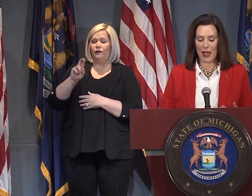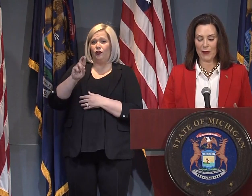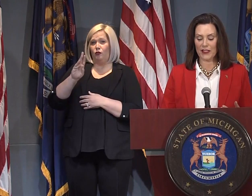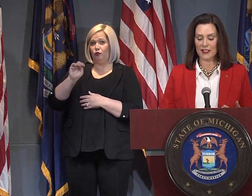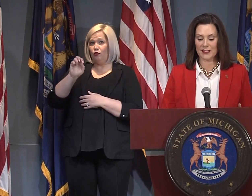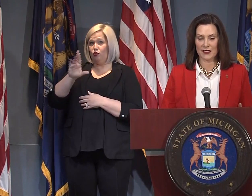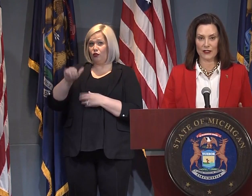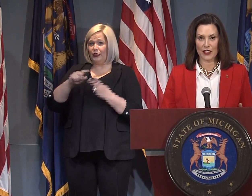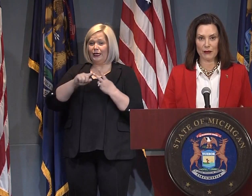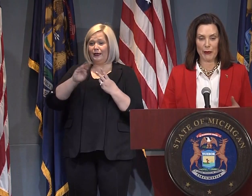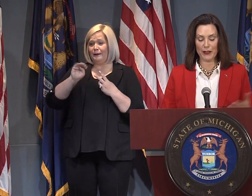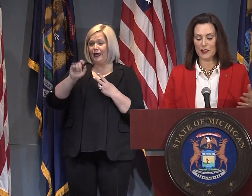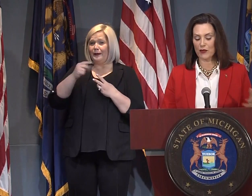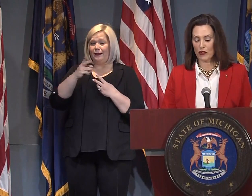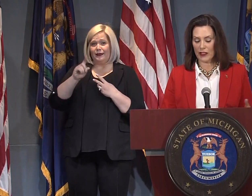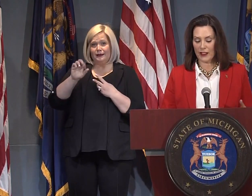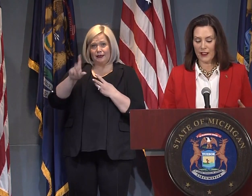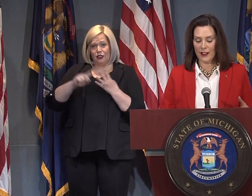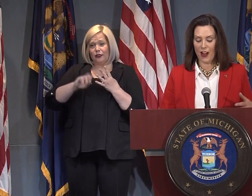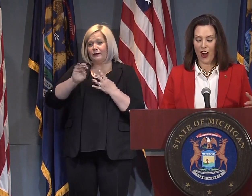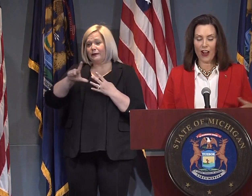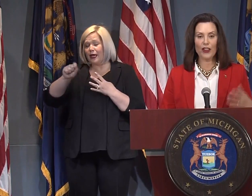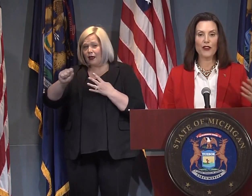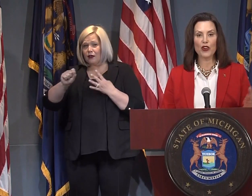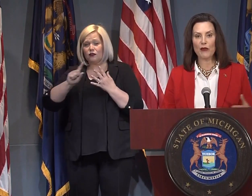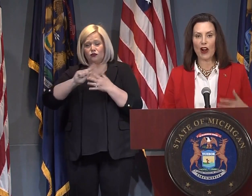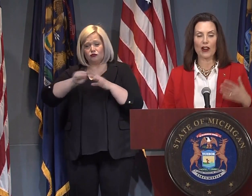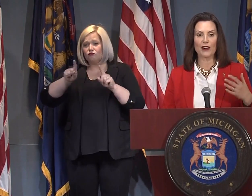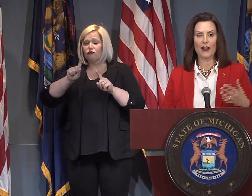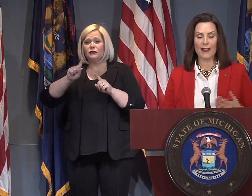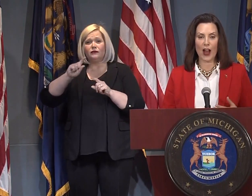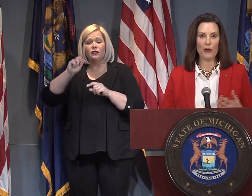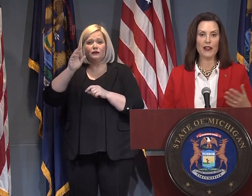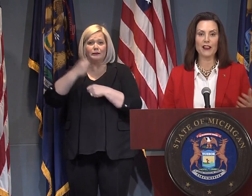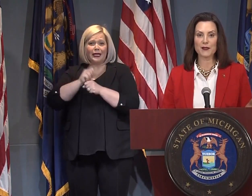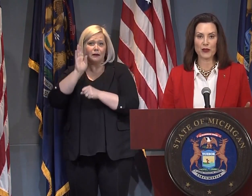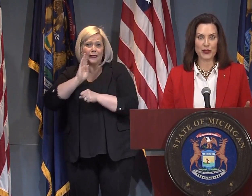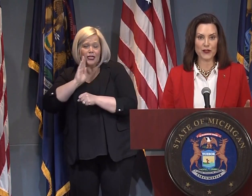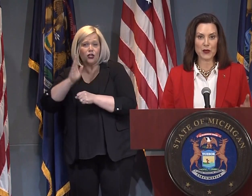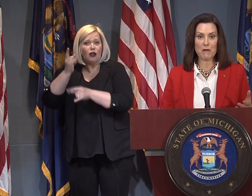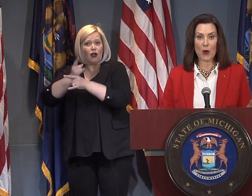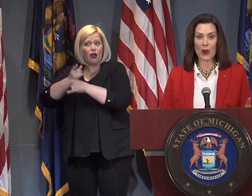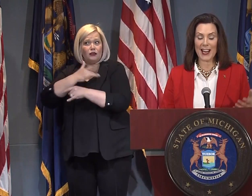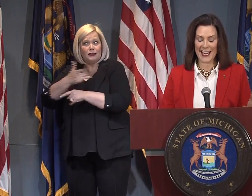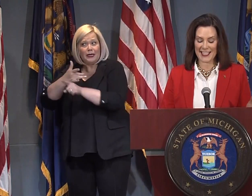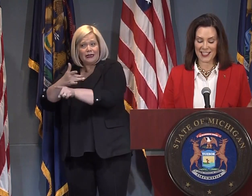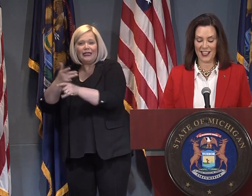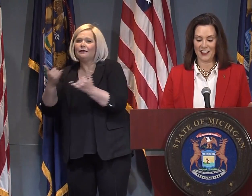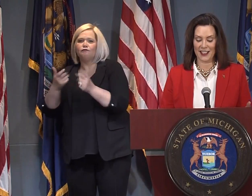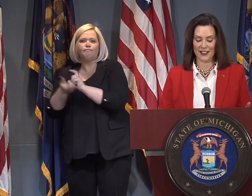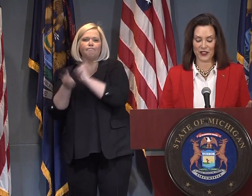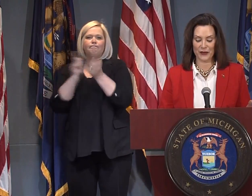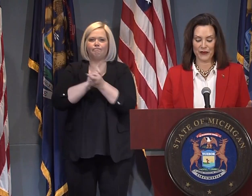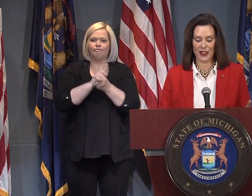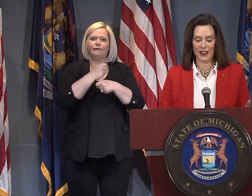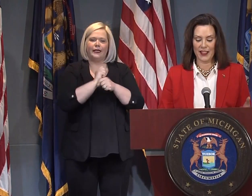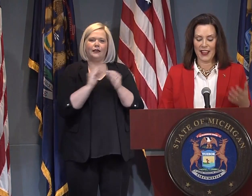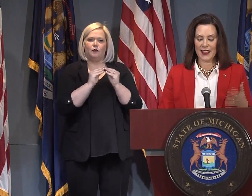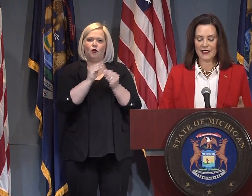Whiskey, Mammoth Distillery, Bell's Brewery, all of whom are helping us produce more hand